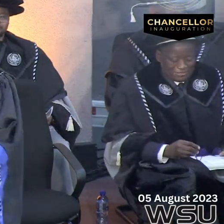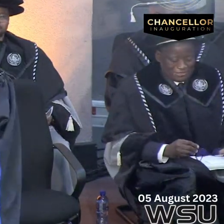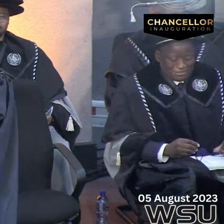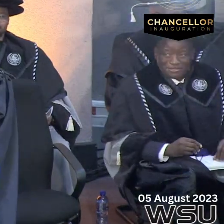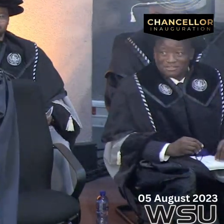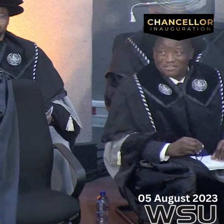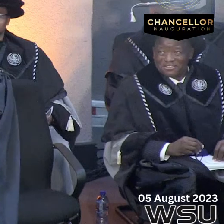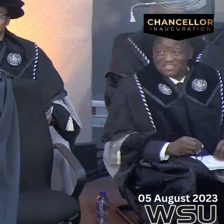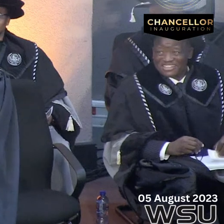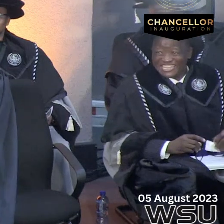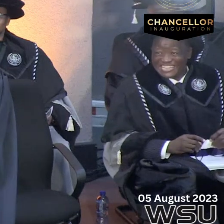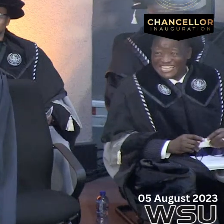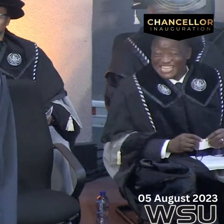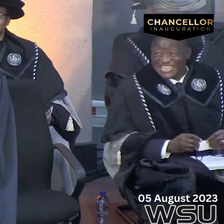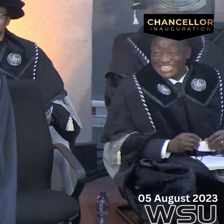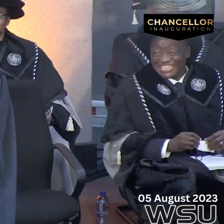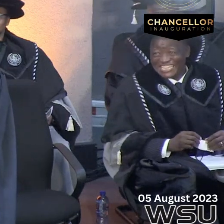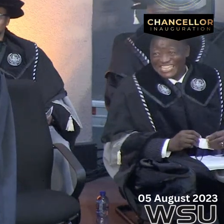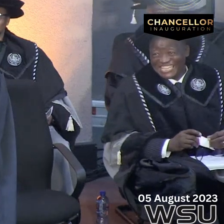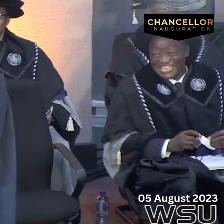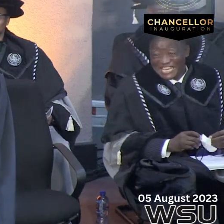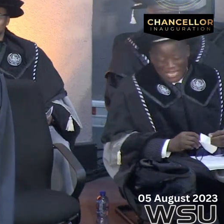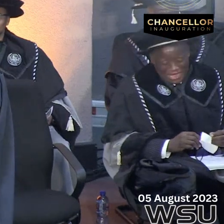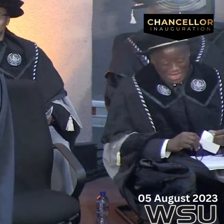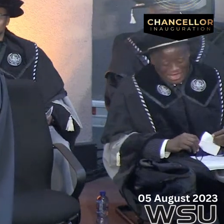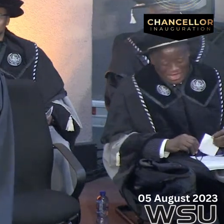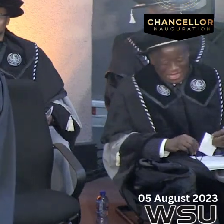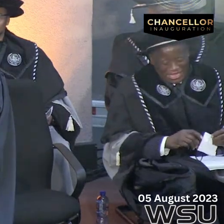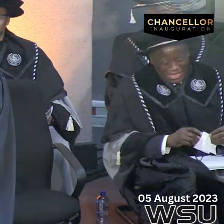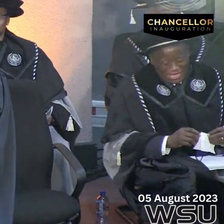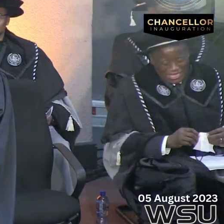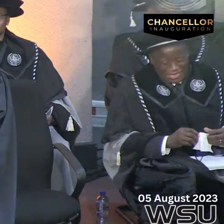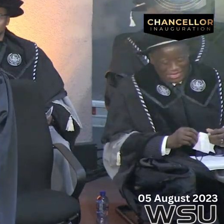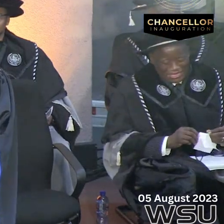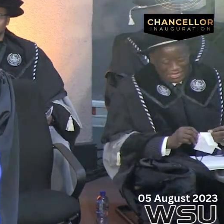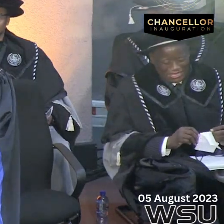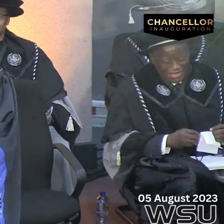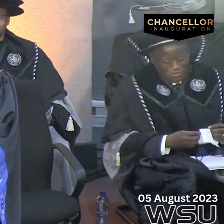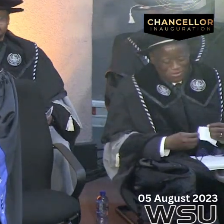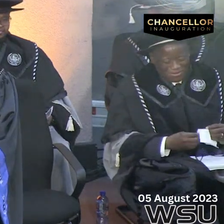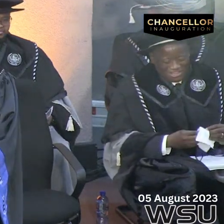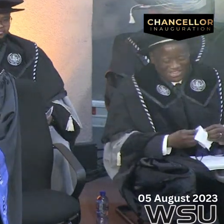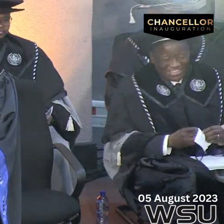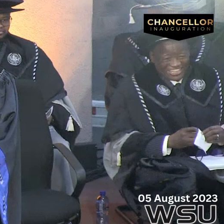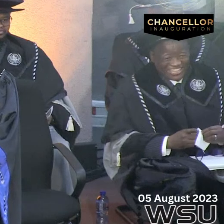minutes. You just say into a gothukayo.